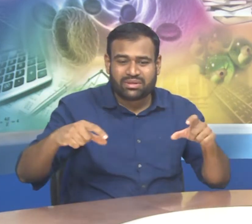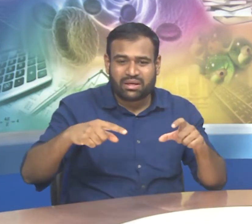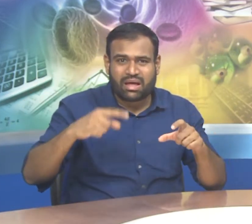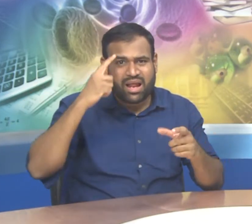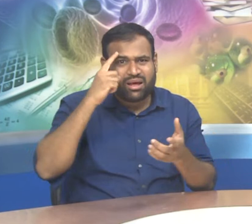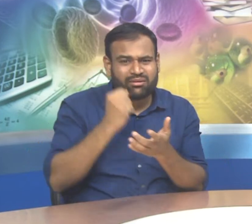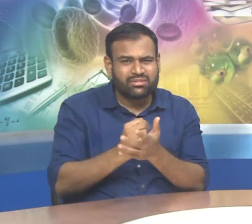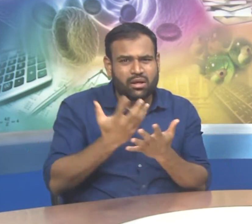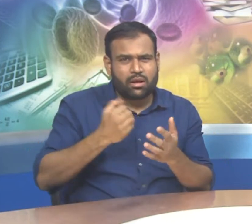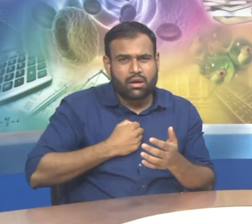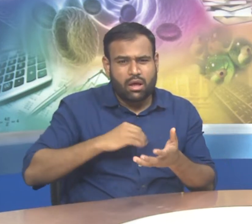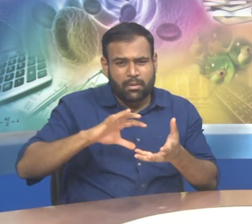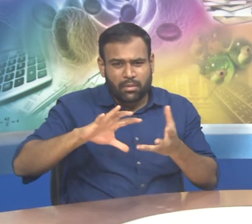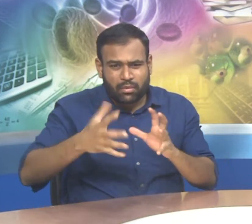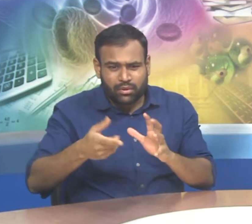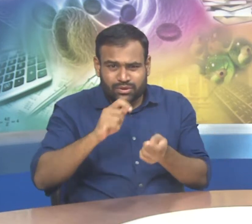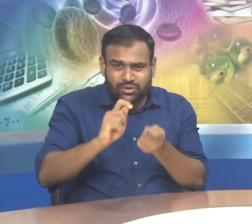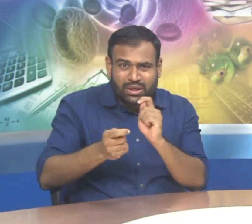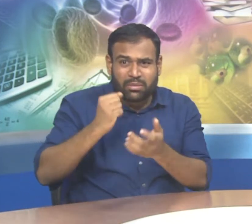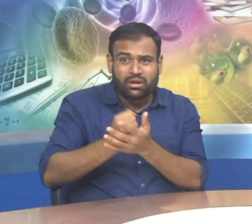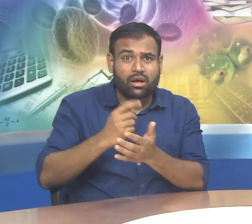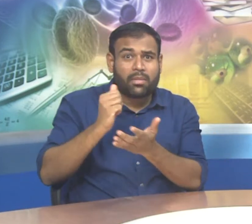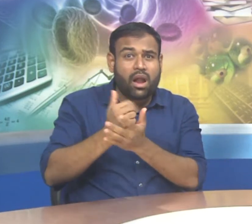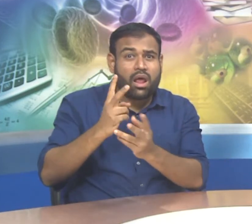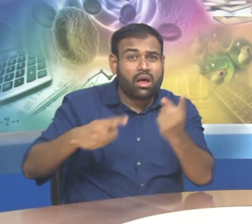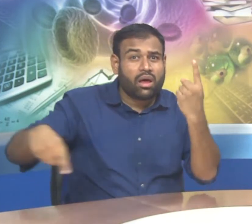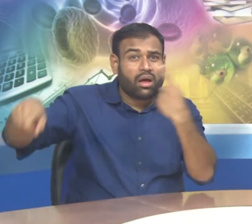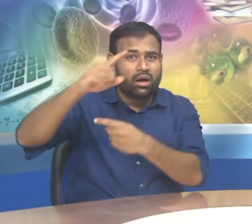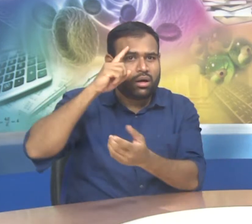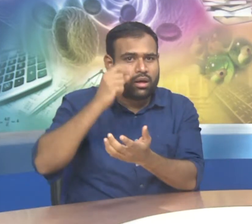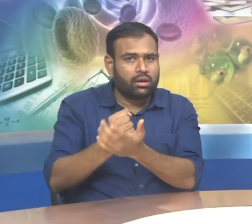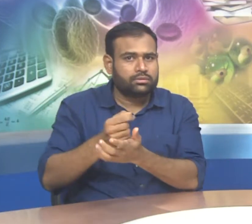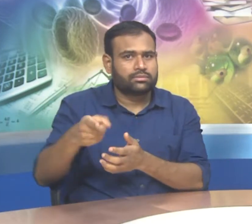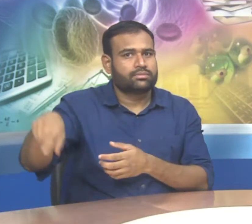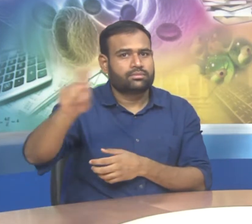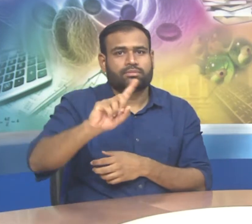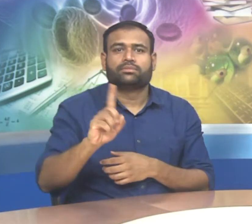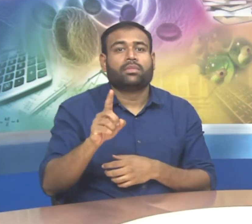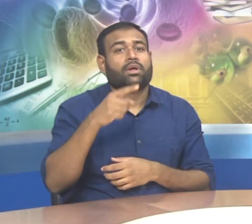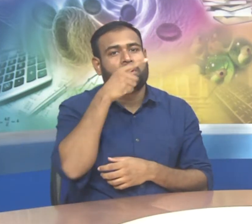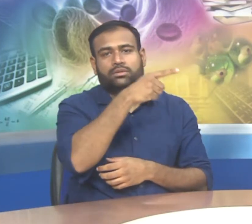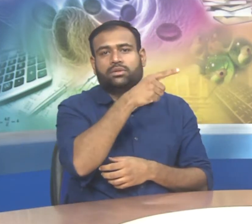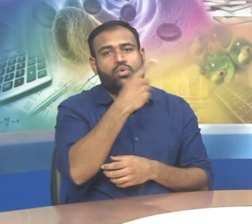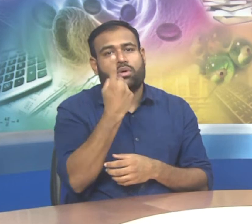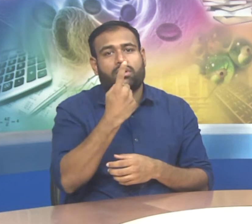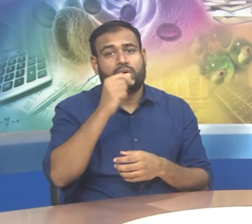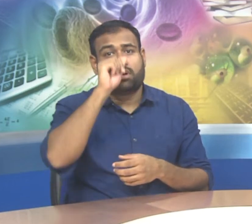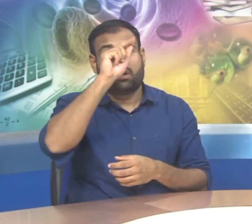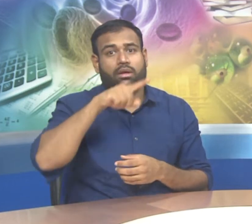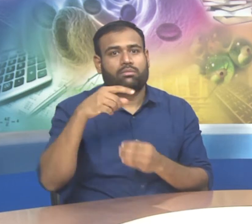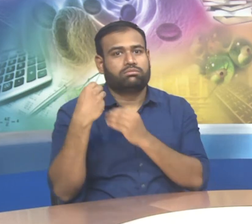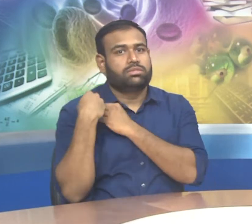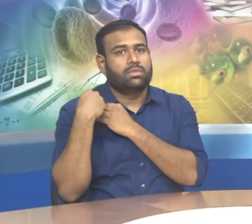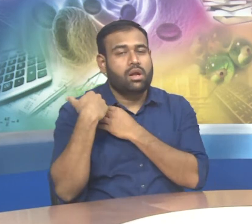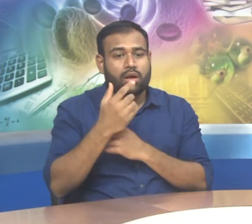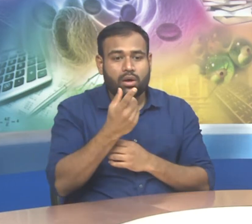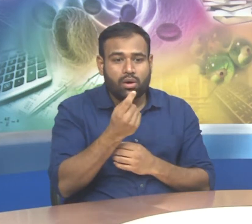is. They go through the details, they analyze everything, and they decide the bank rates